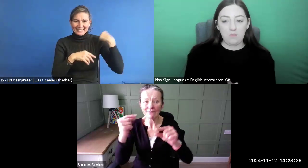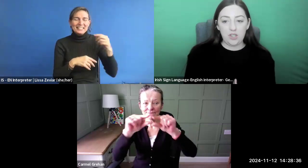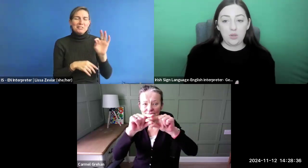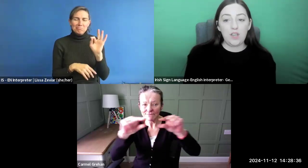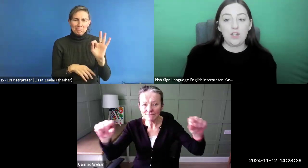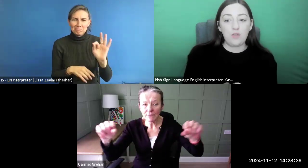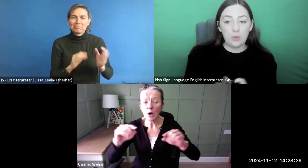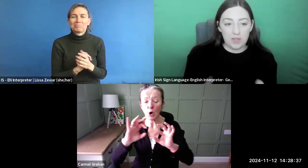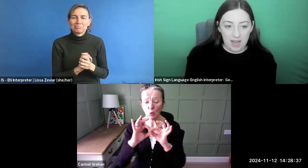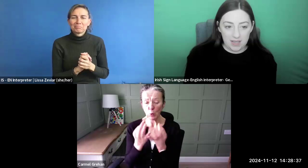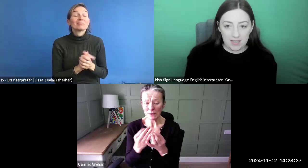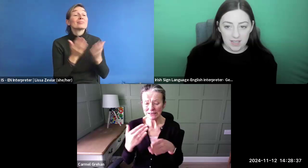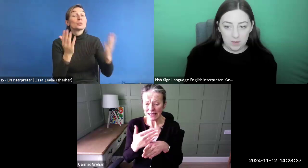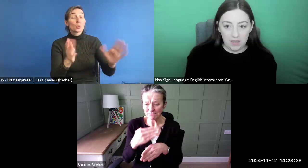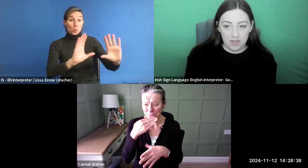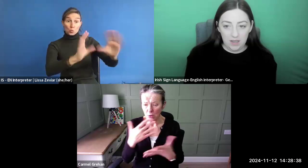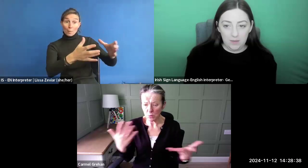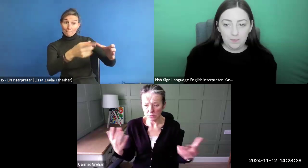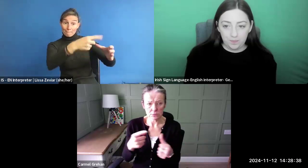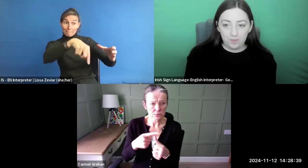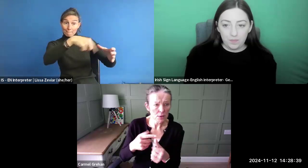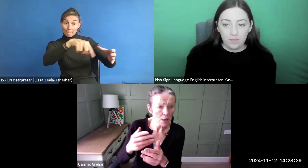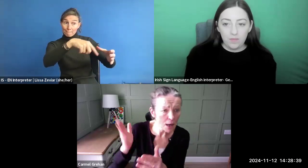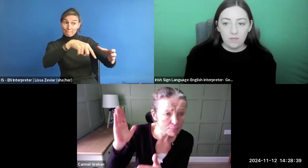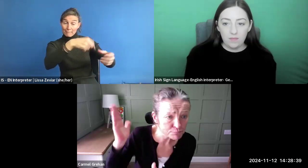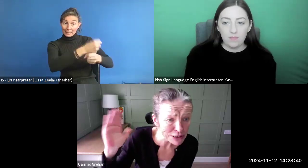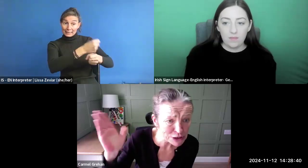it came to the group task assessment,